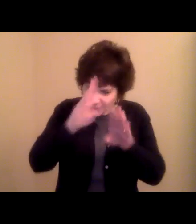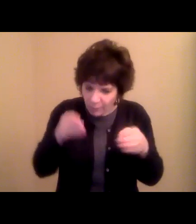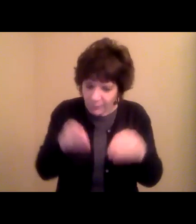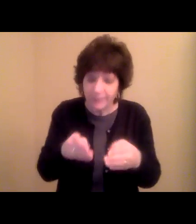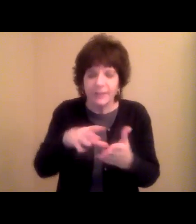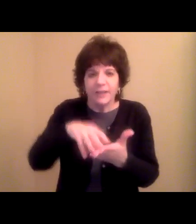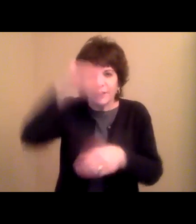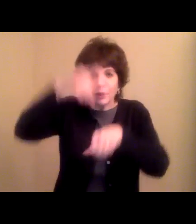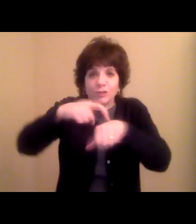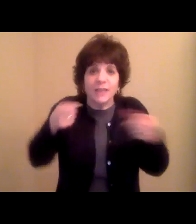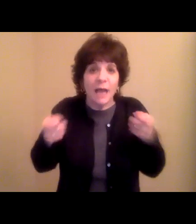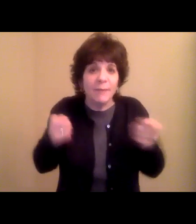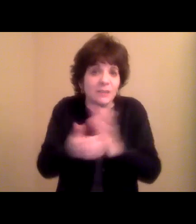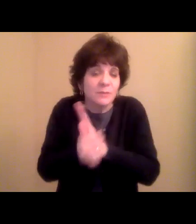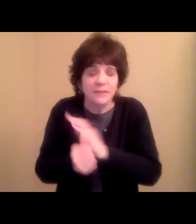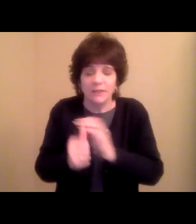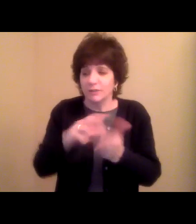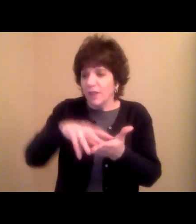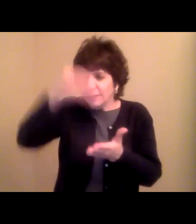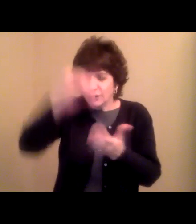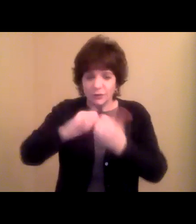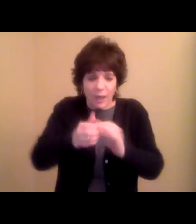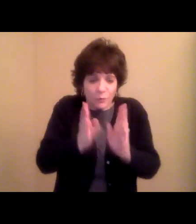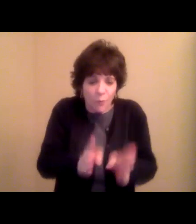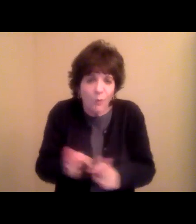learn time management and organizing skills.